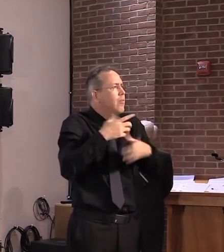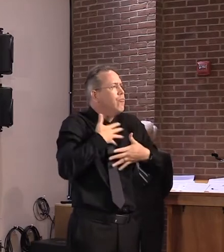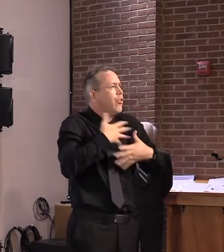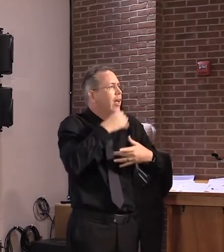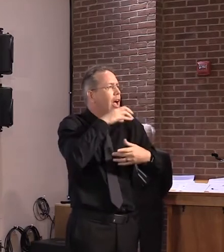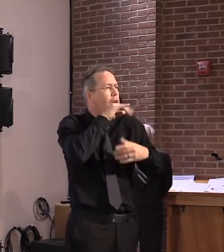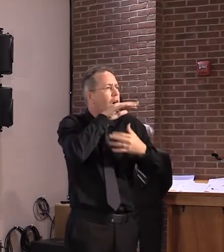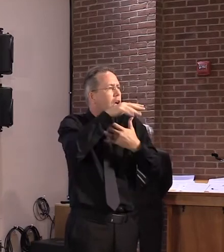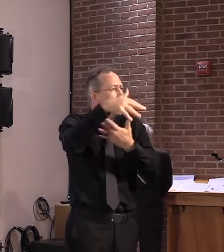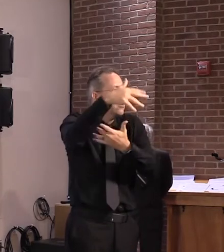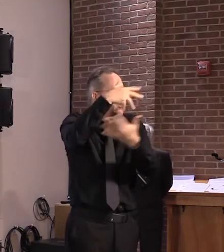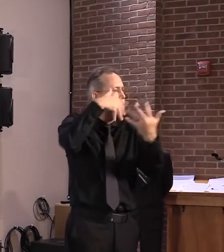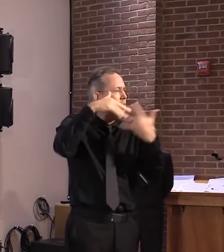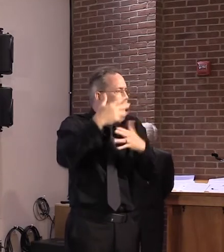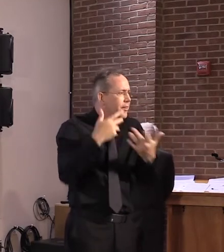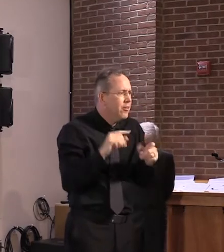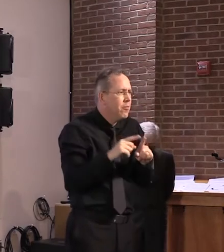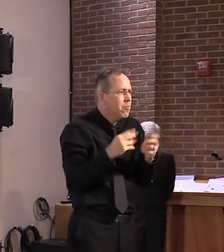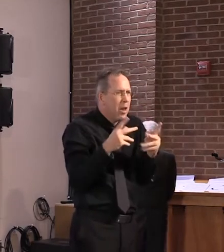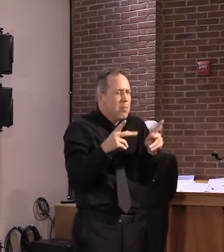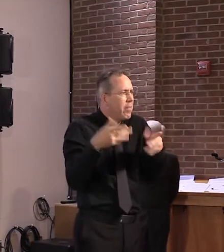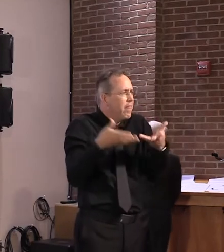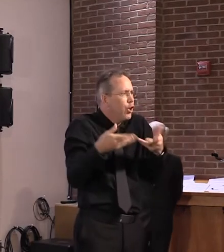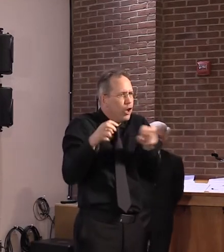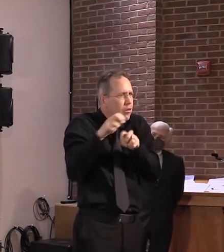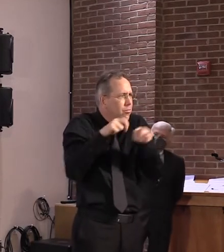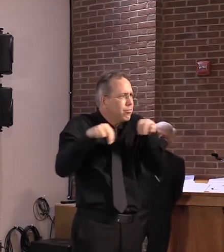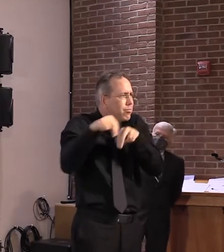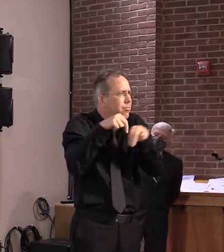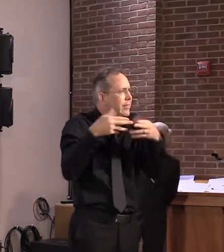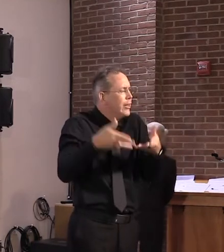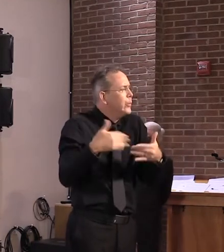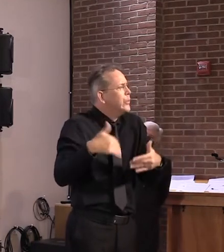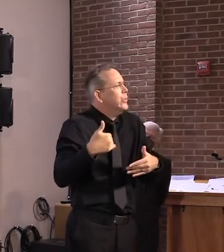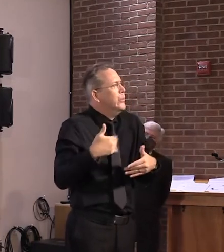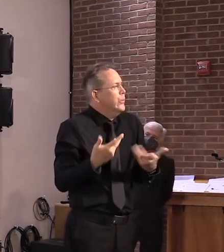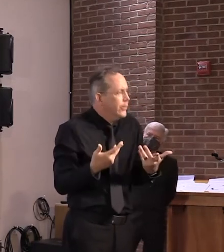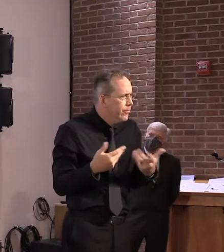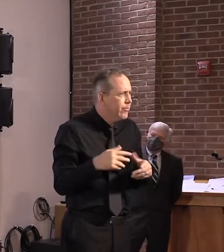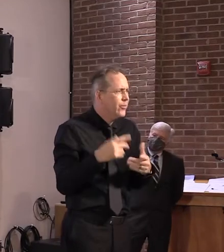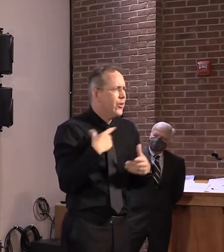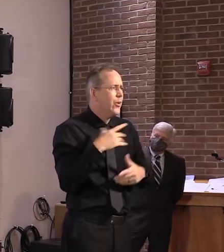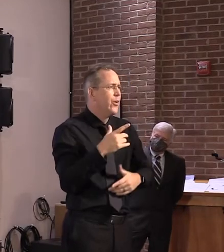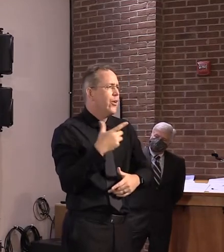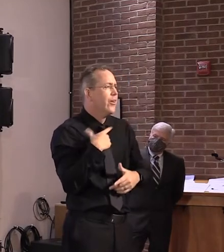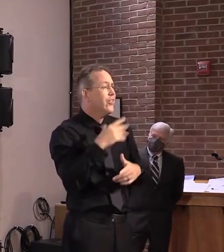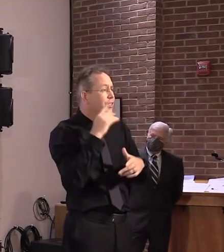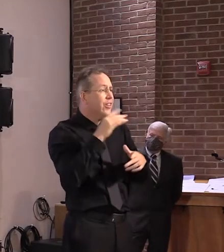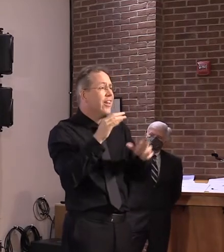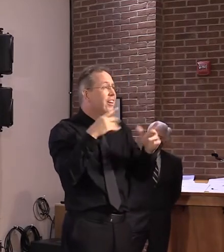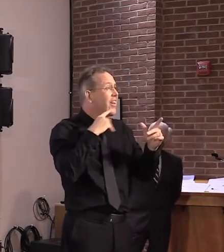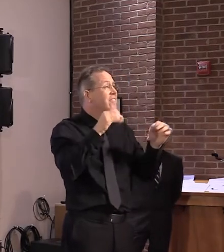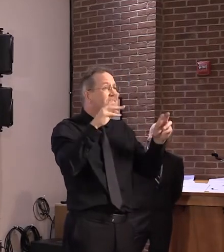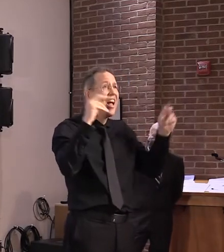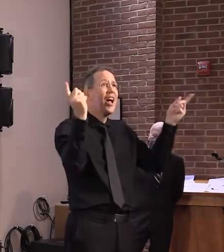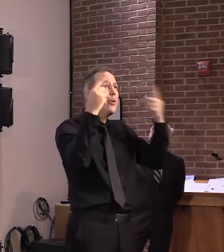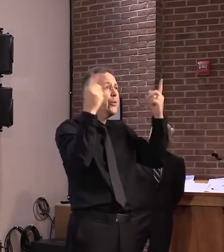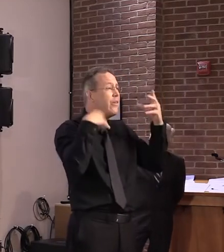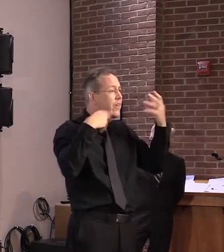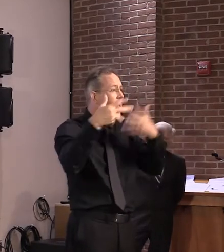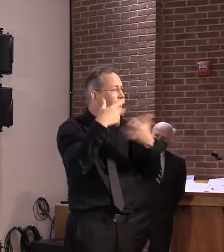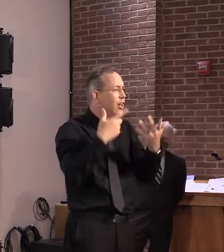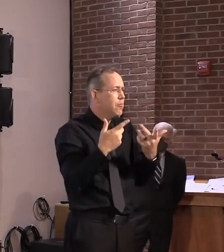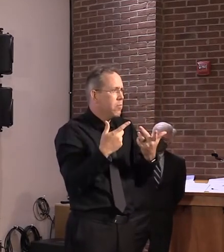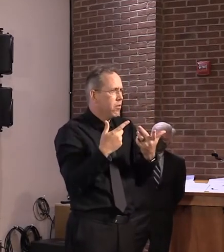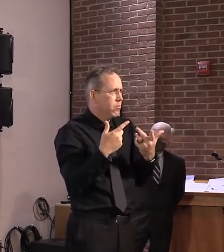are a lot of people there in the room, no matter how good the ventilation, you need to begin to think twice about, is this